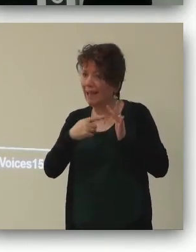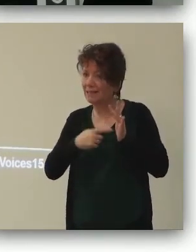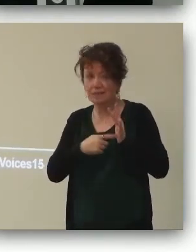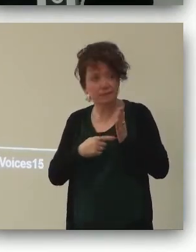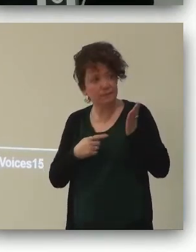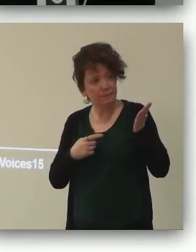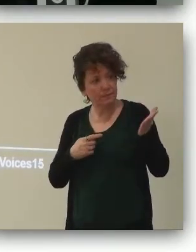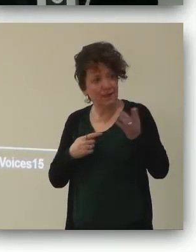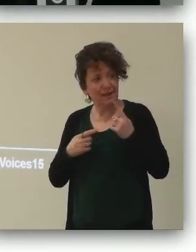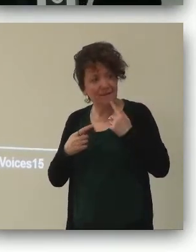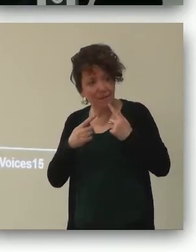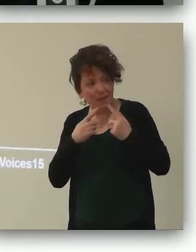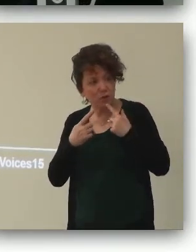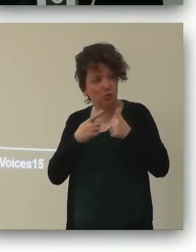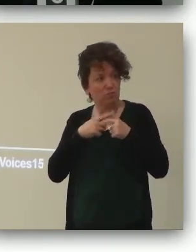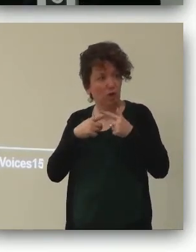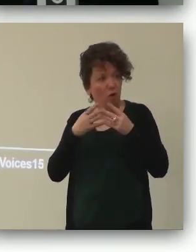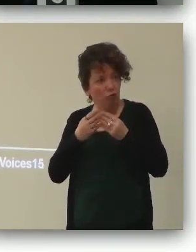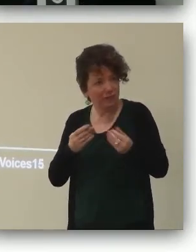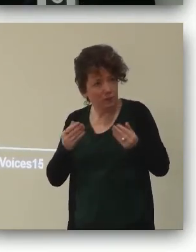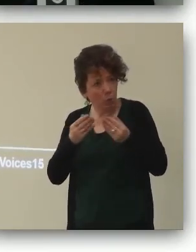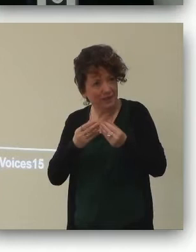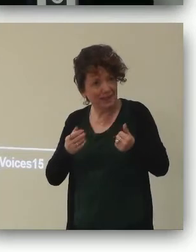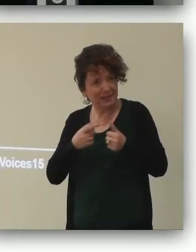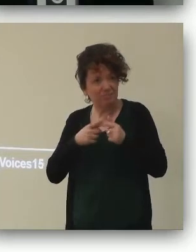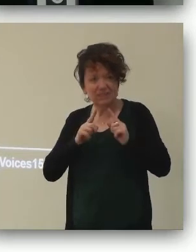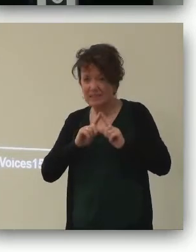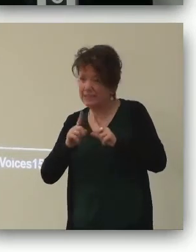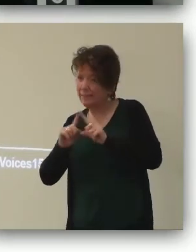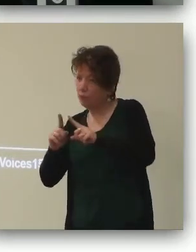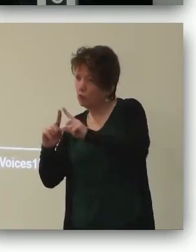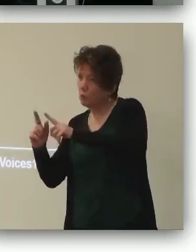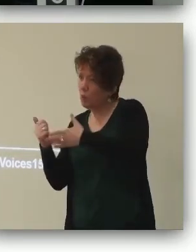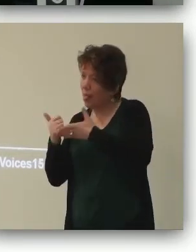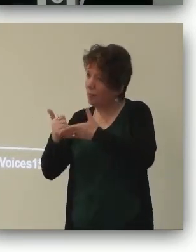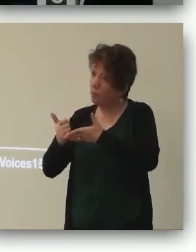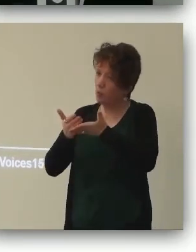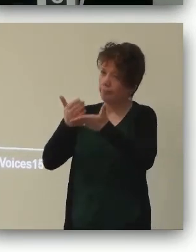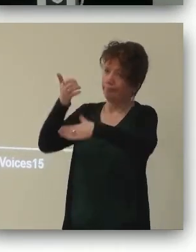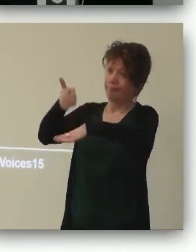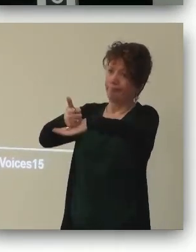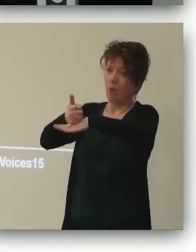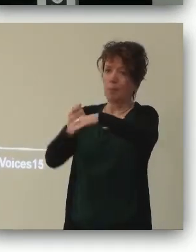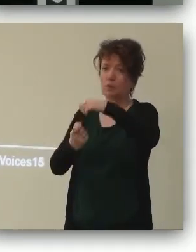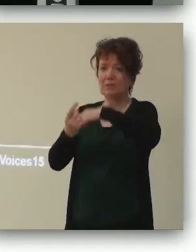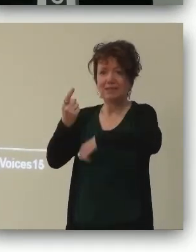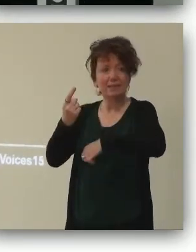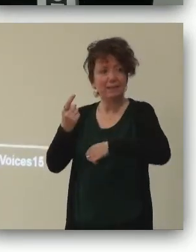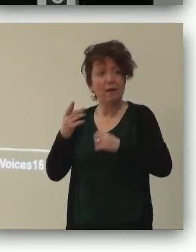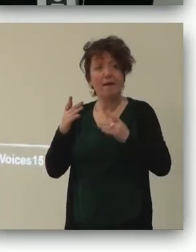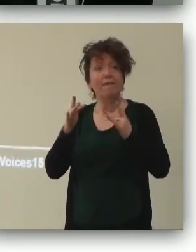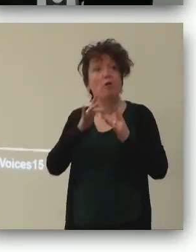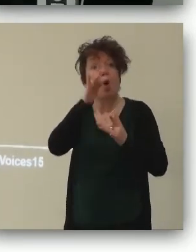which has information, resources, and the different tools that will help you set up some opportunities. And for our online